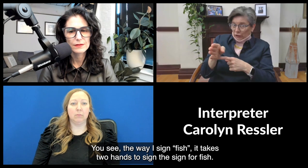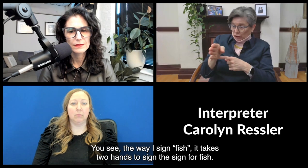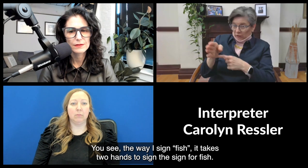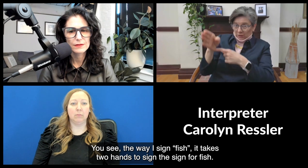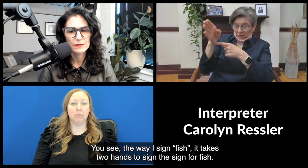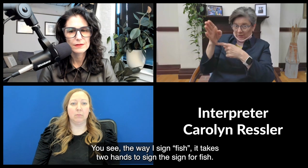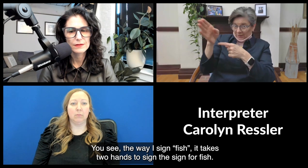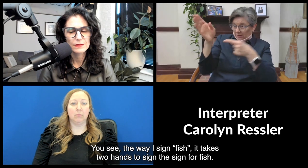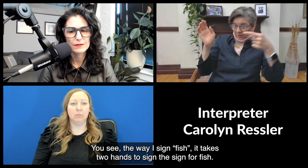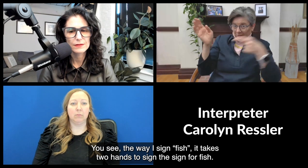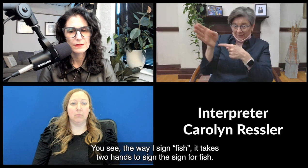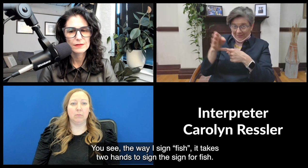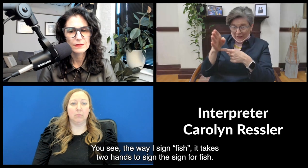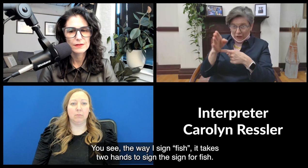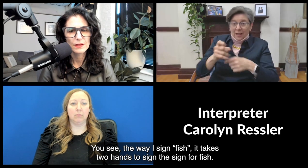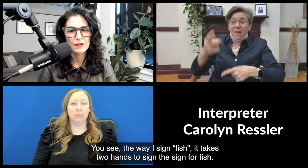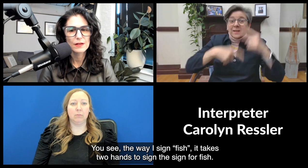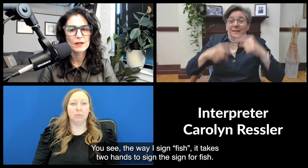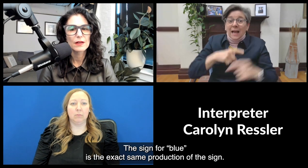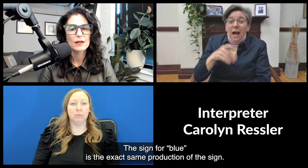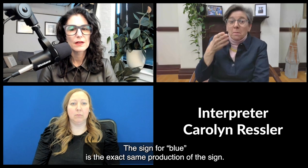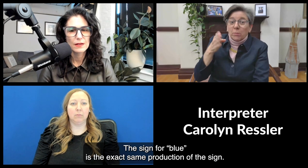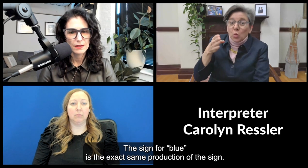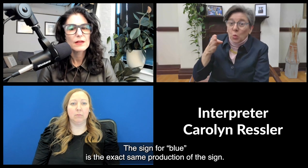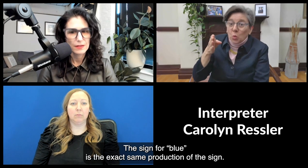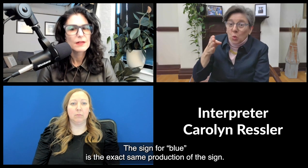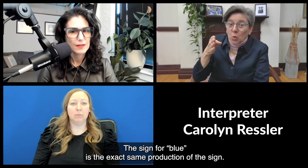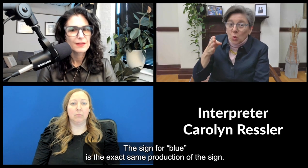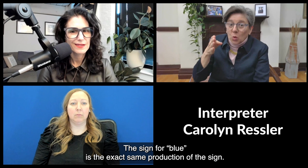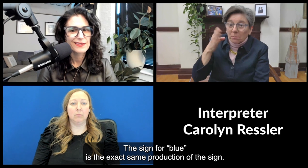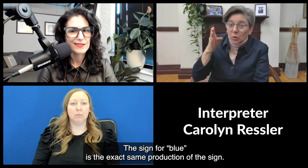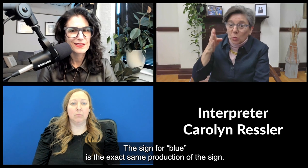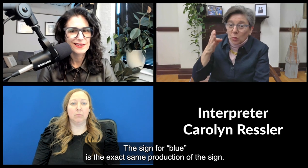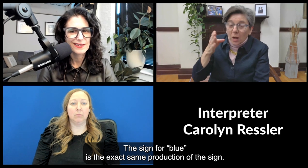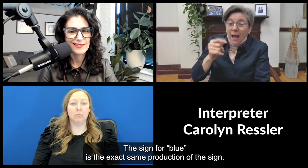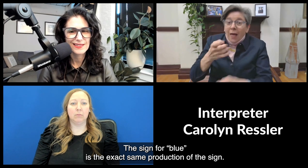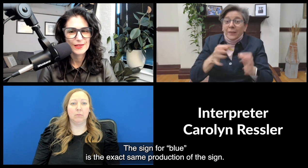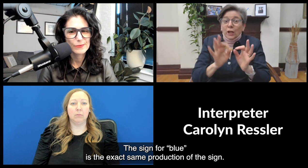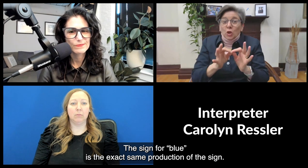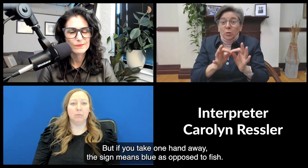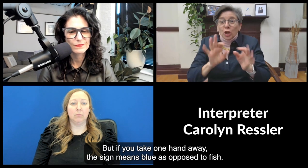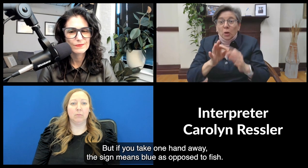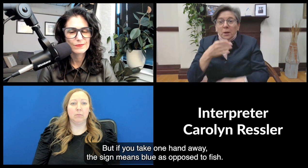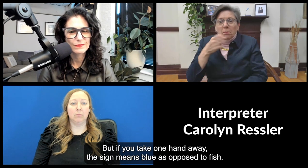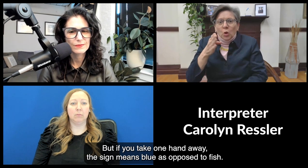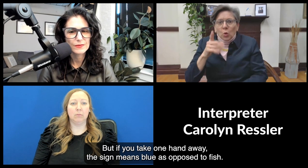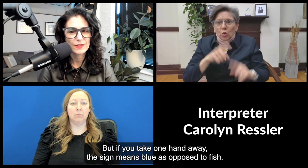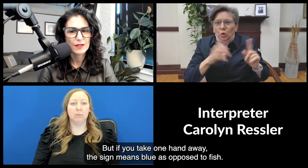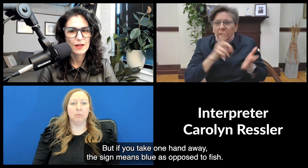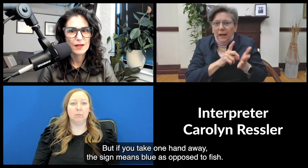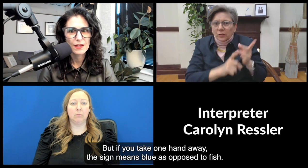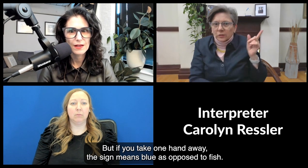screen cut my signing off. You see the way I signed fish, it takes two hands to sign the sign for fish. The sign for blue is the exact same